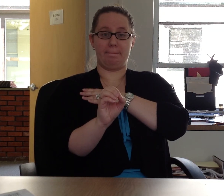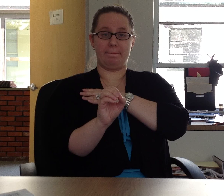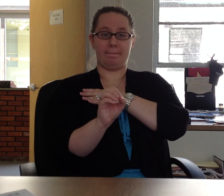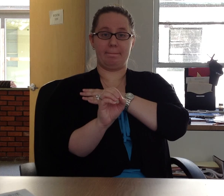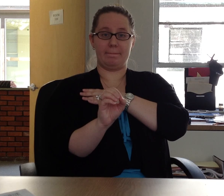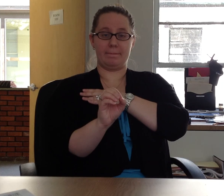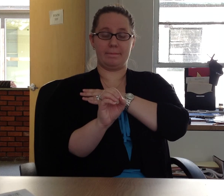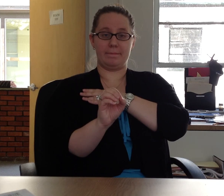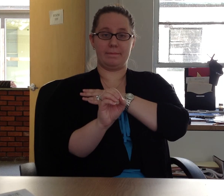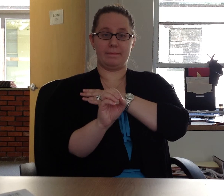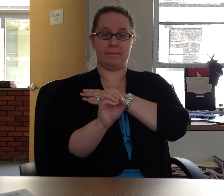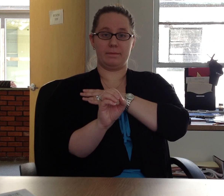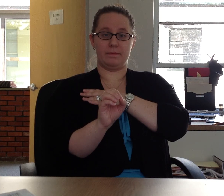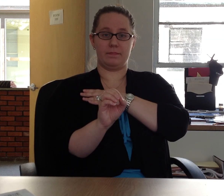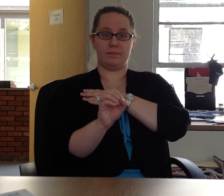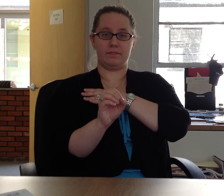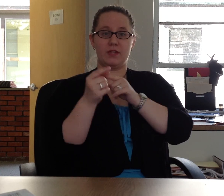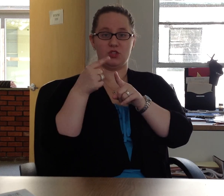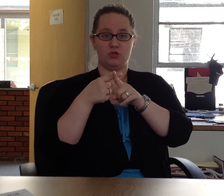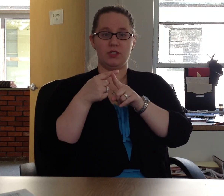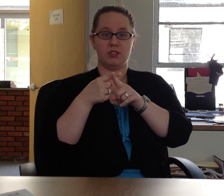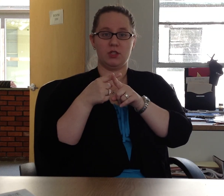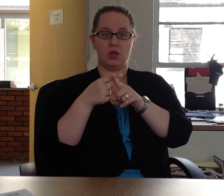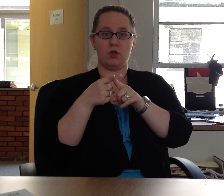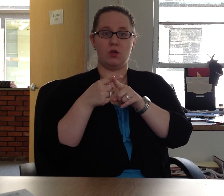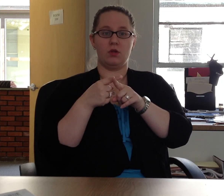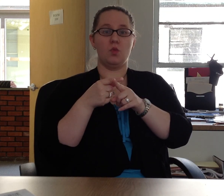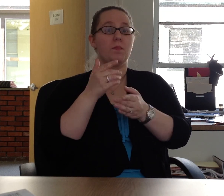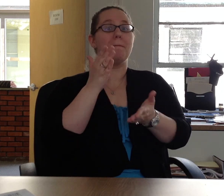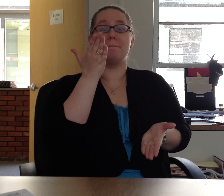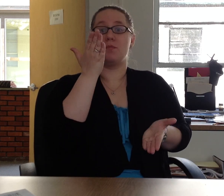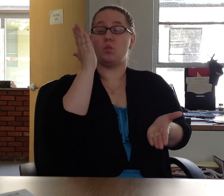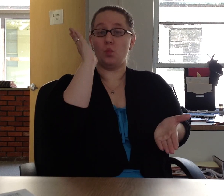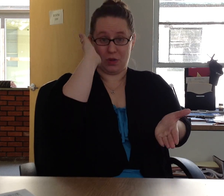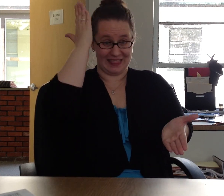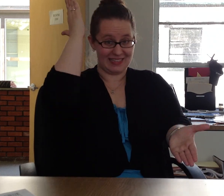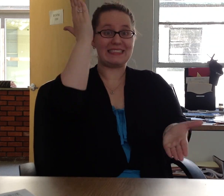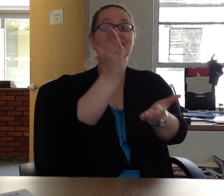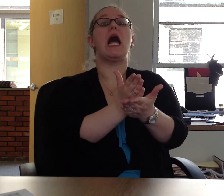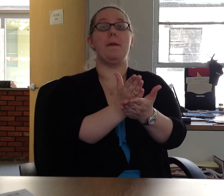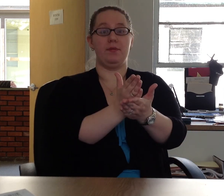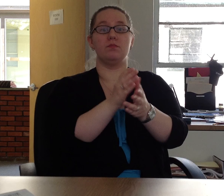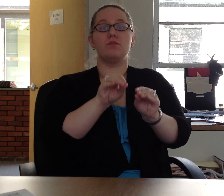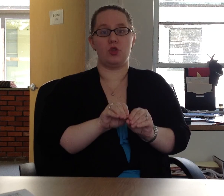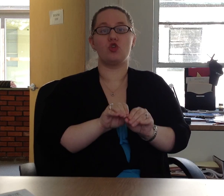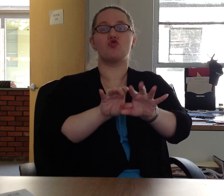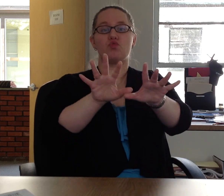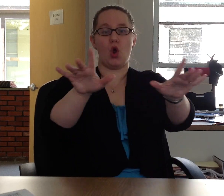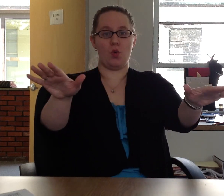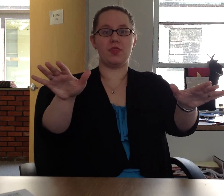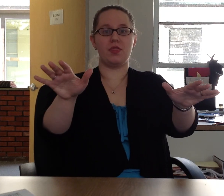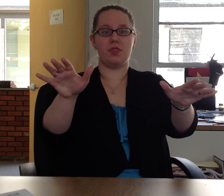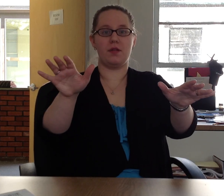degree Fahrenheit will further slow or even stop the growth of bacteria, but will not kill them.